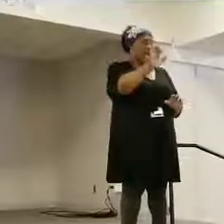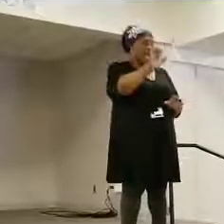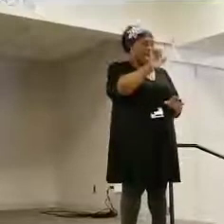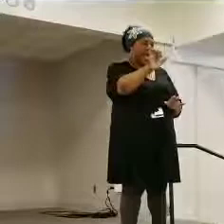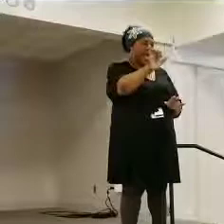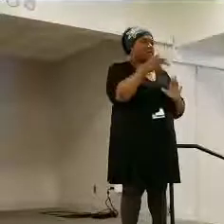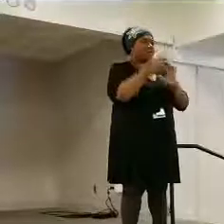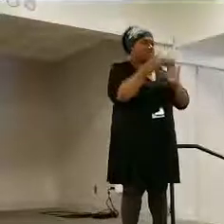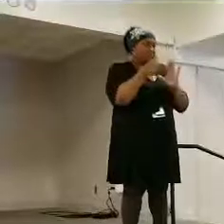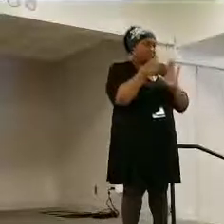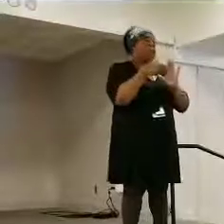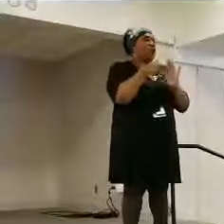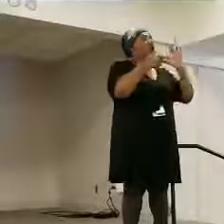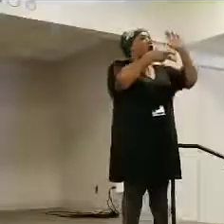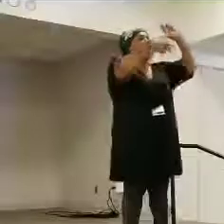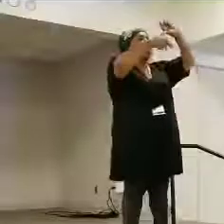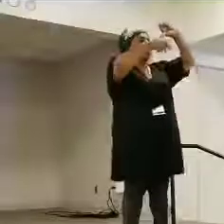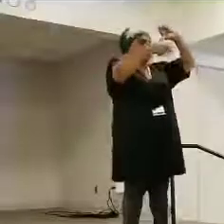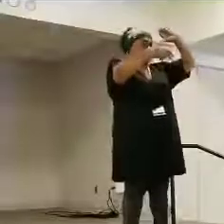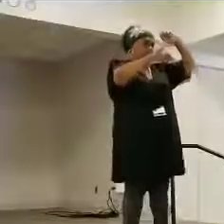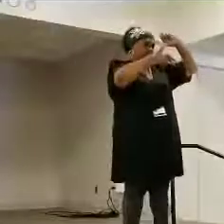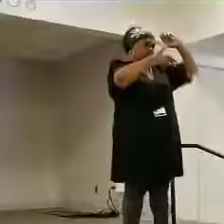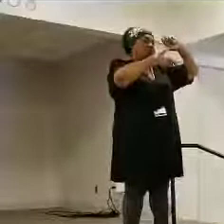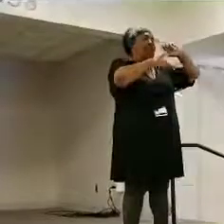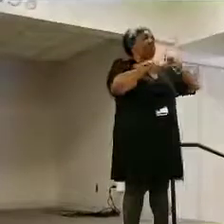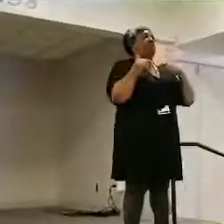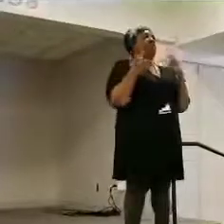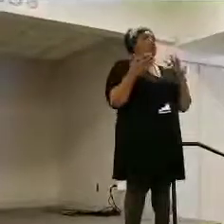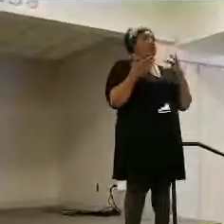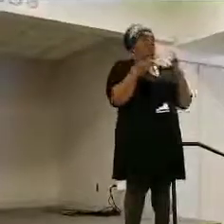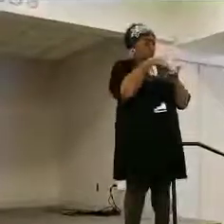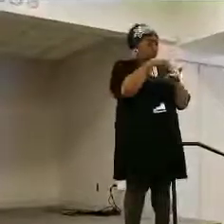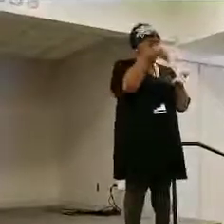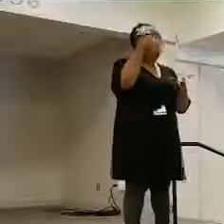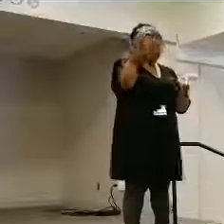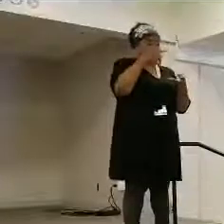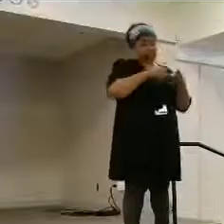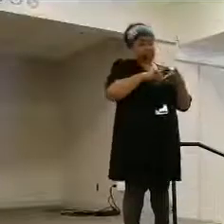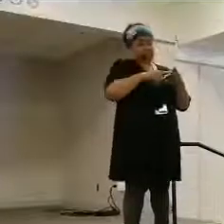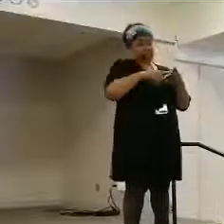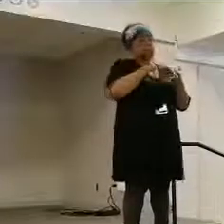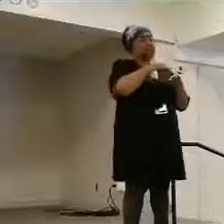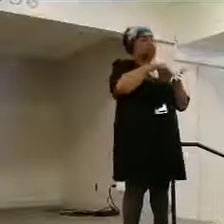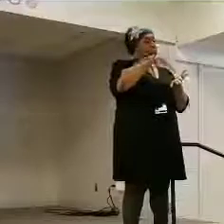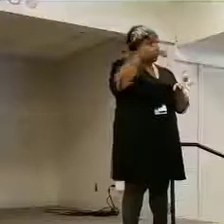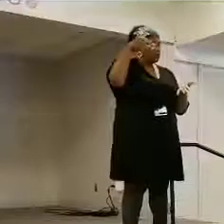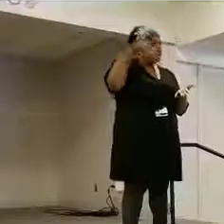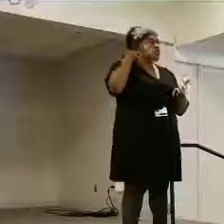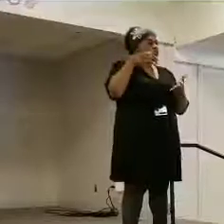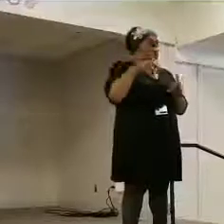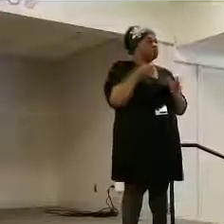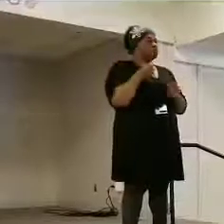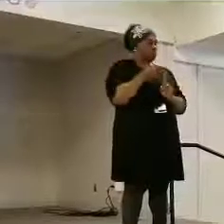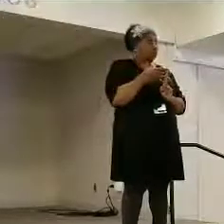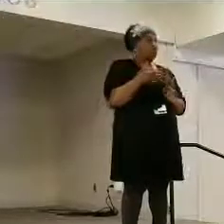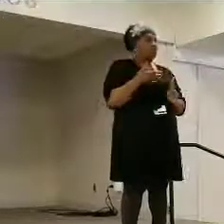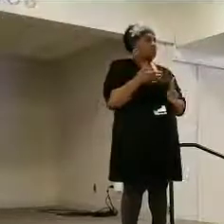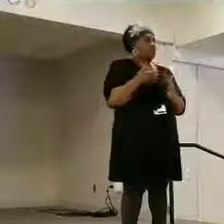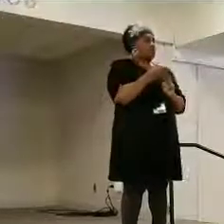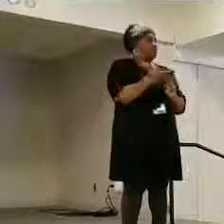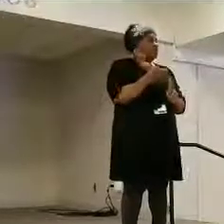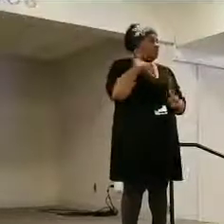hurricane. To continue, tornadoes are another natural disaster that can affect us. According